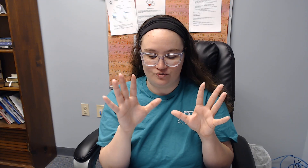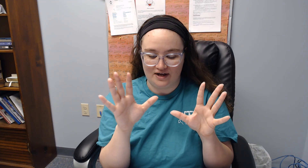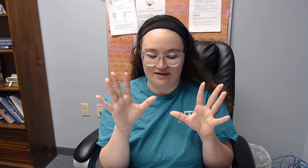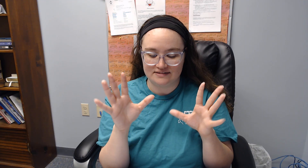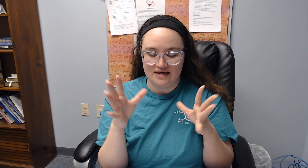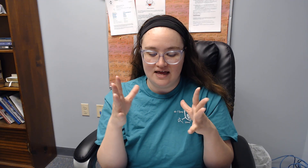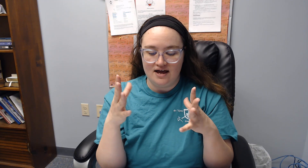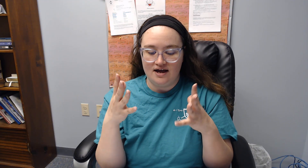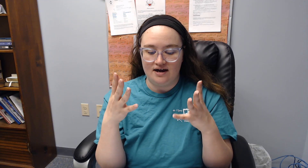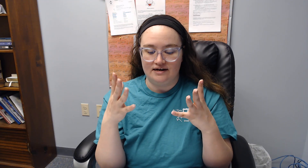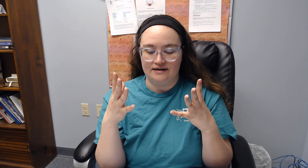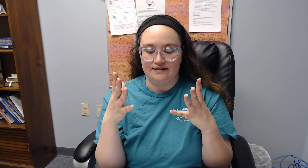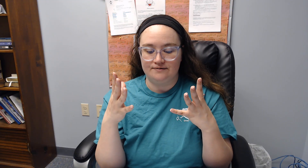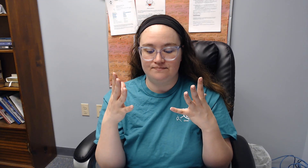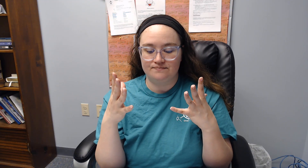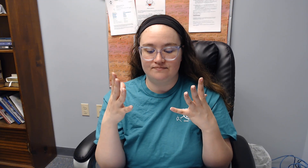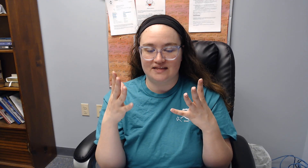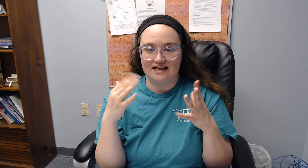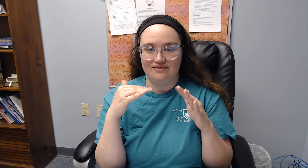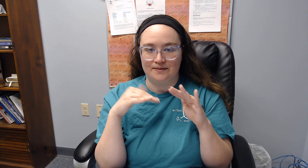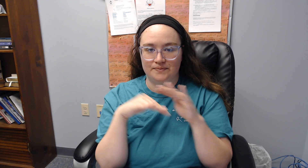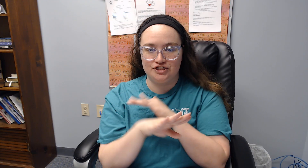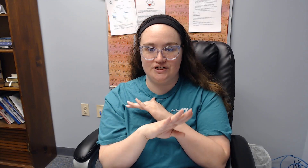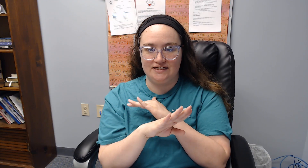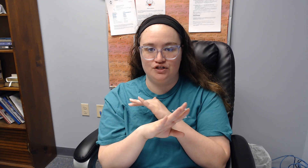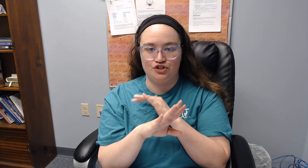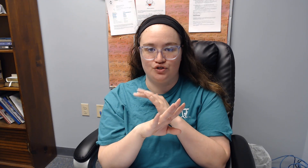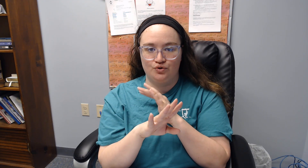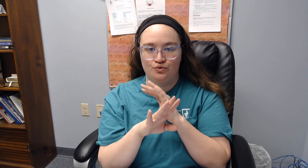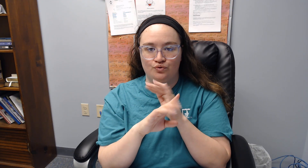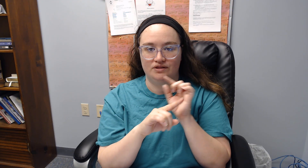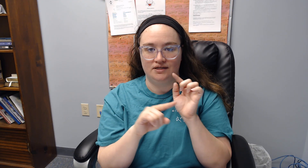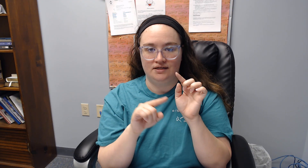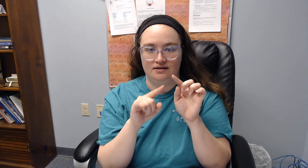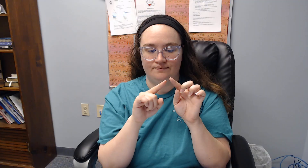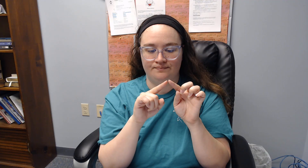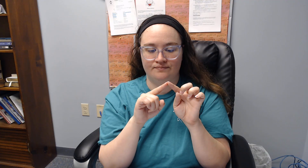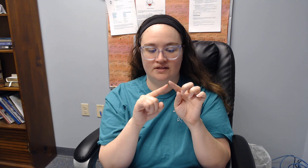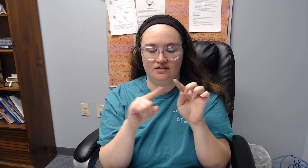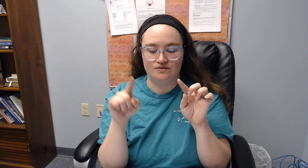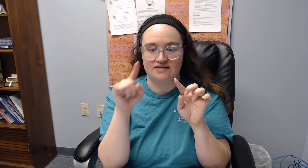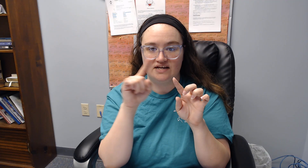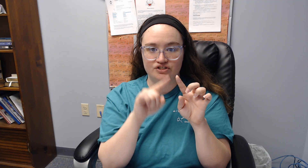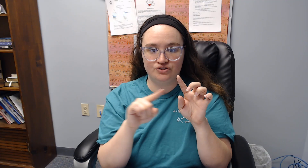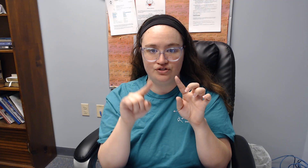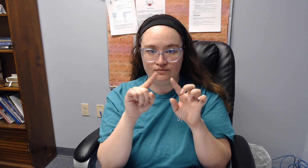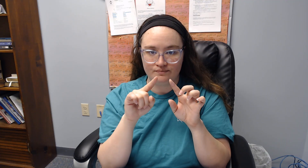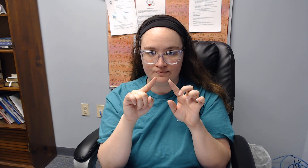waves, and they push it into the eustachian tube,